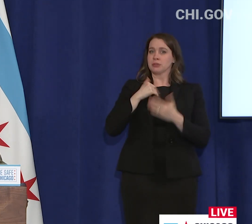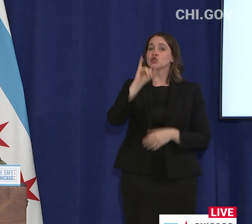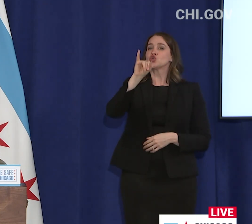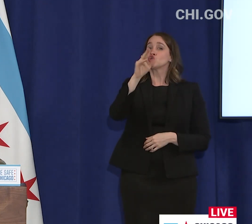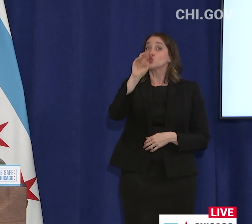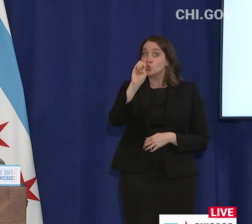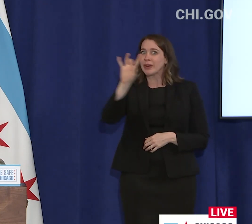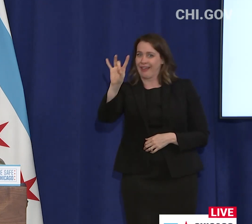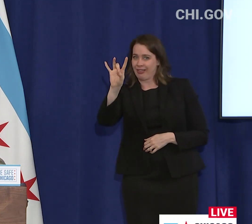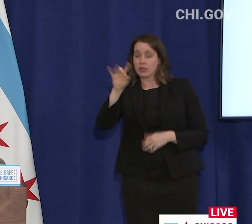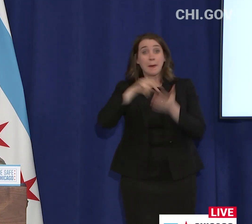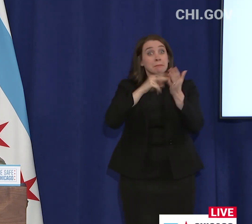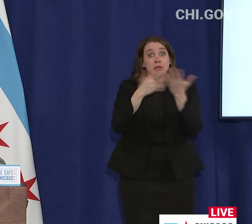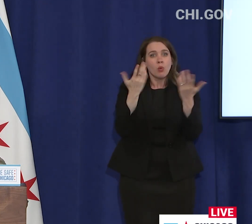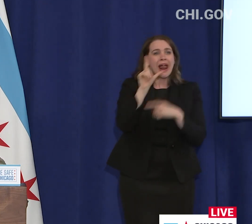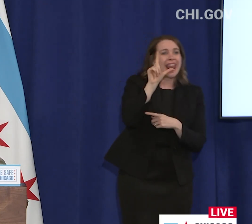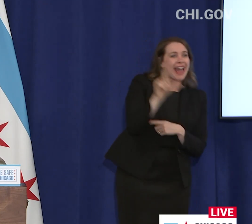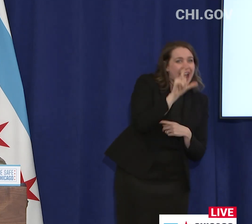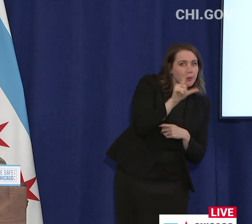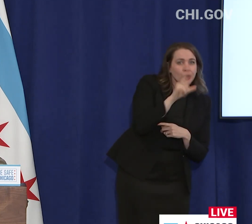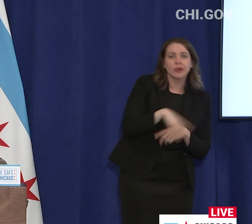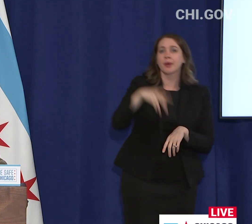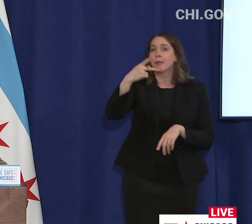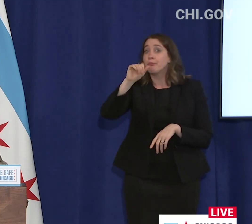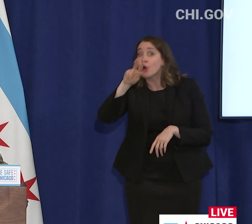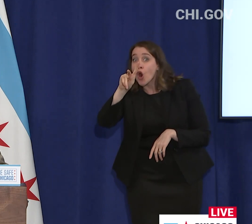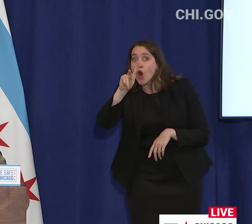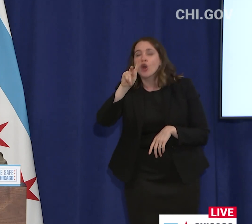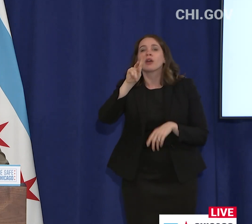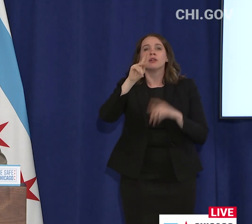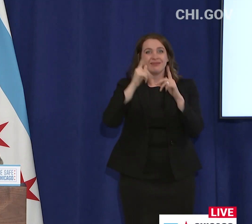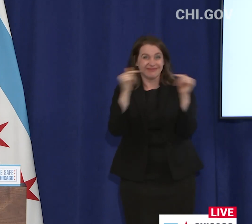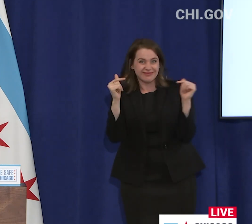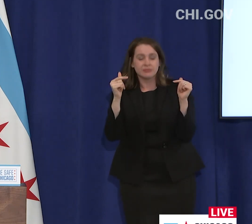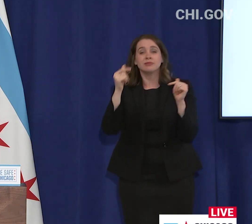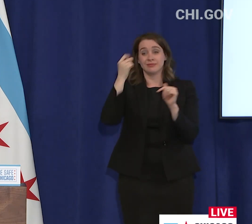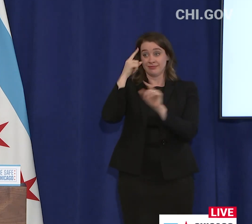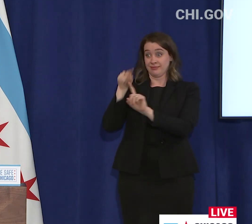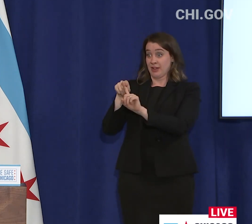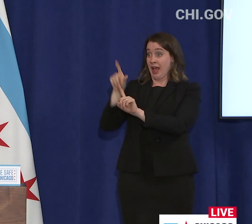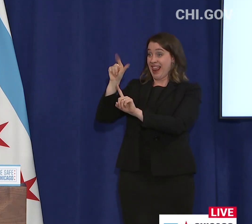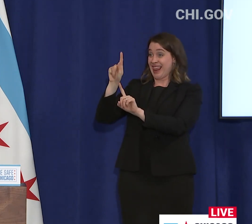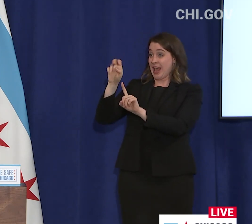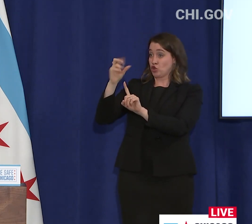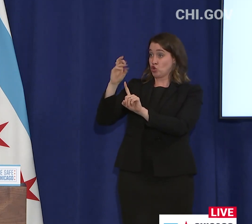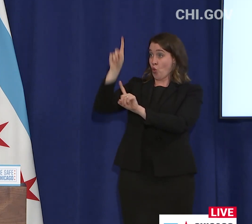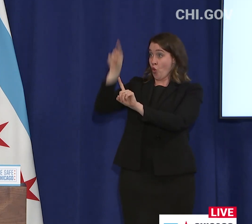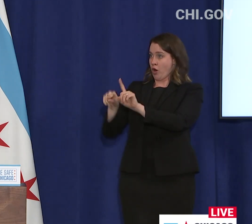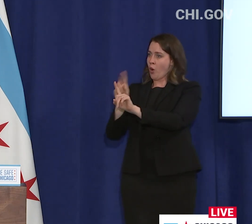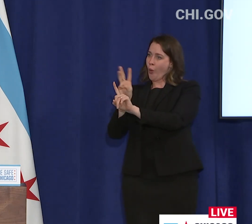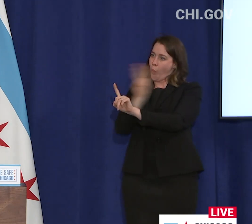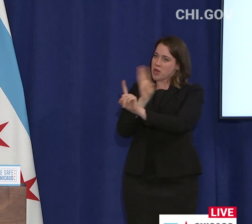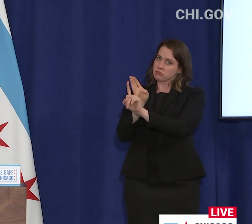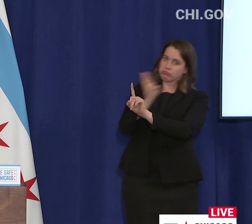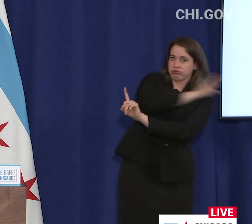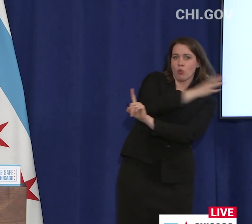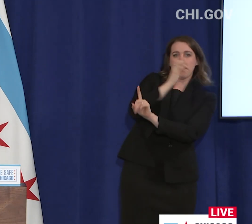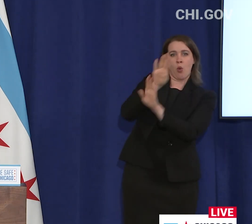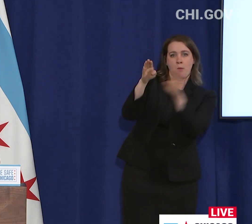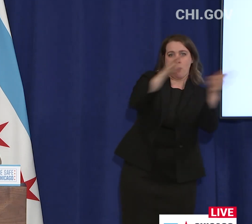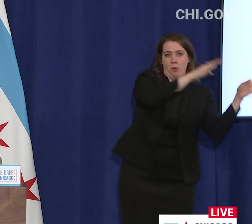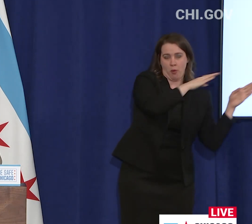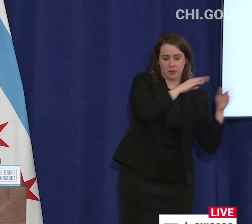using libraries and park facilities west of Lakeshore Drive. These new steps are accompanied by guidelines